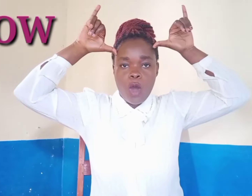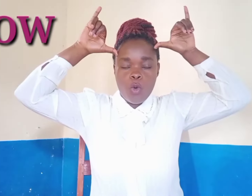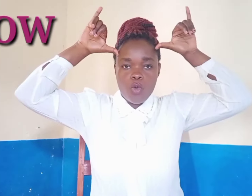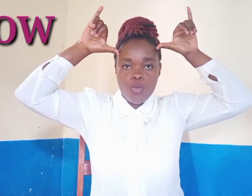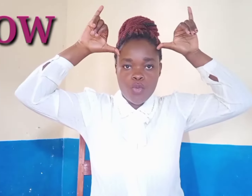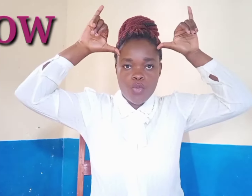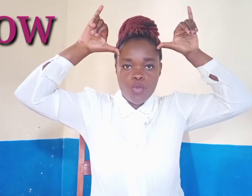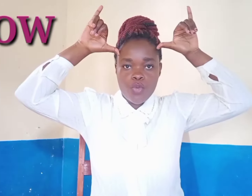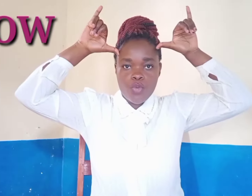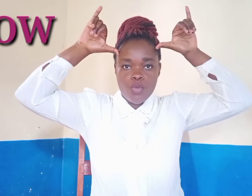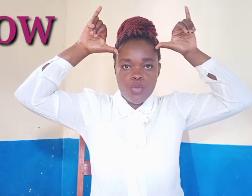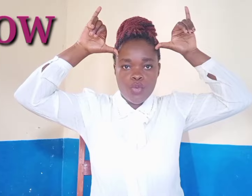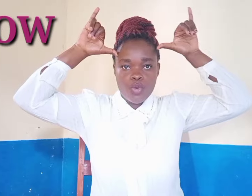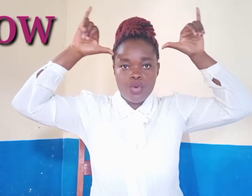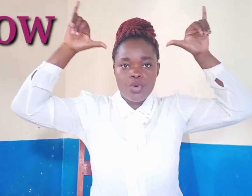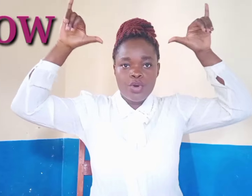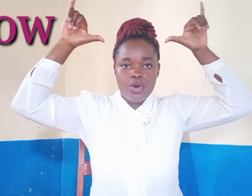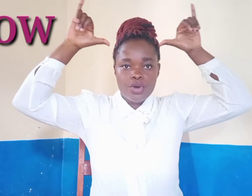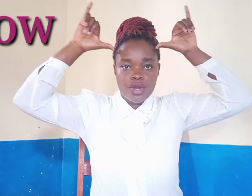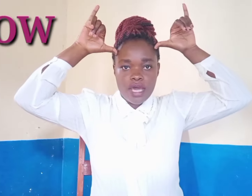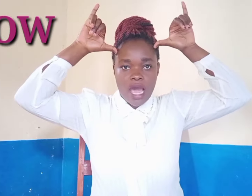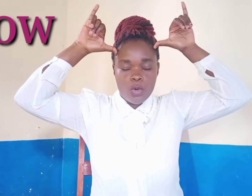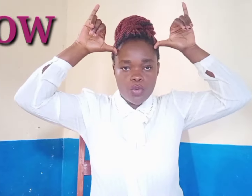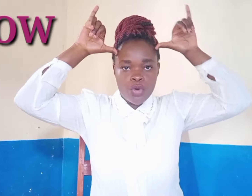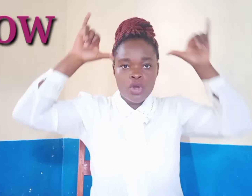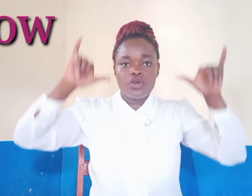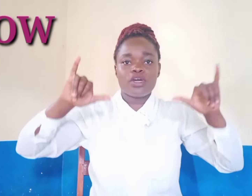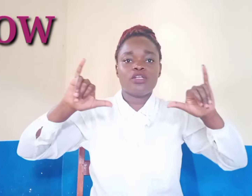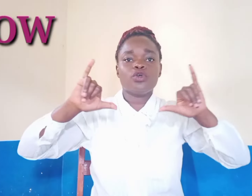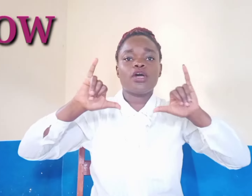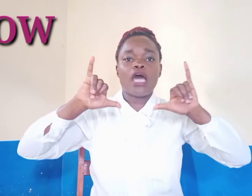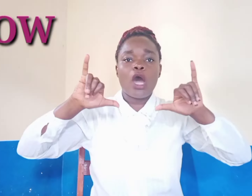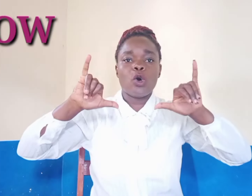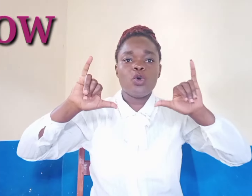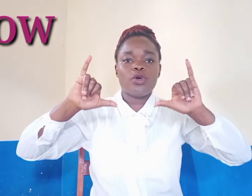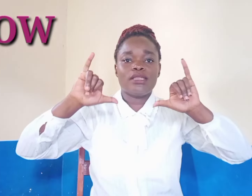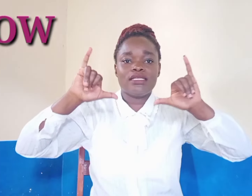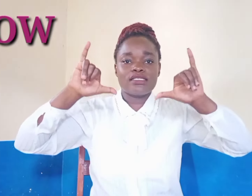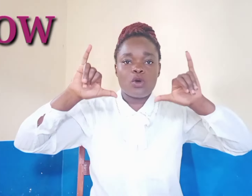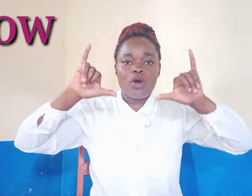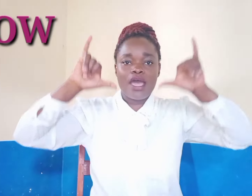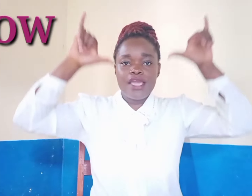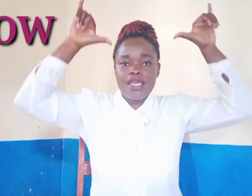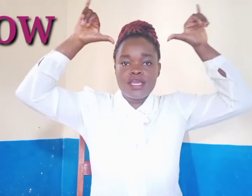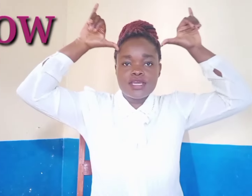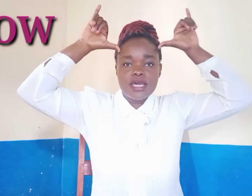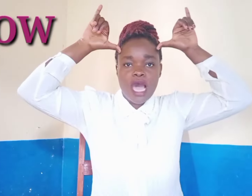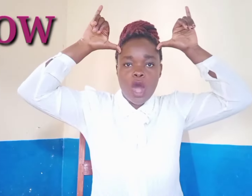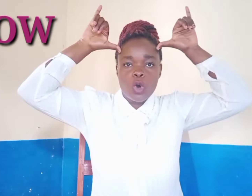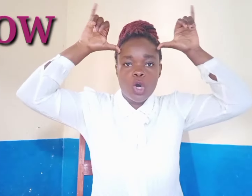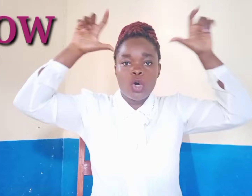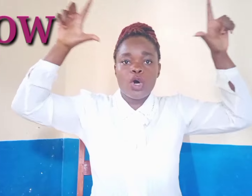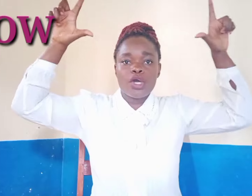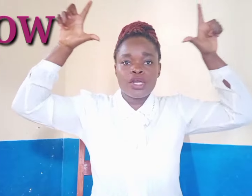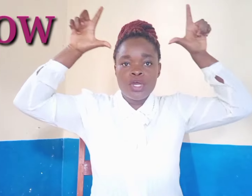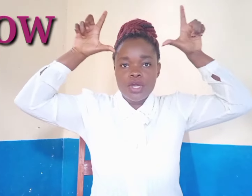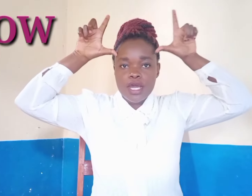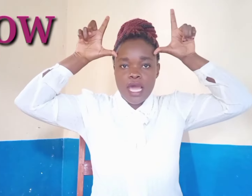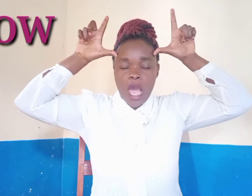Cow. Cow. You can do cow with letter Y, cow, or